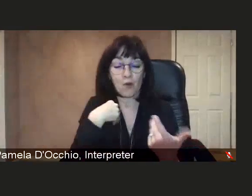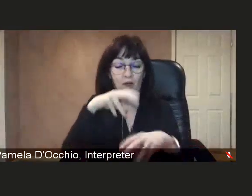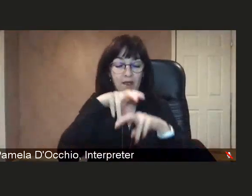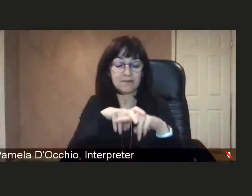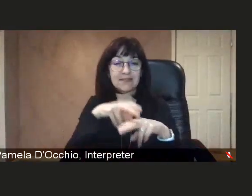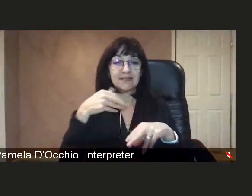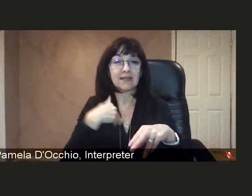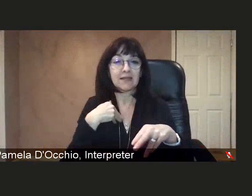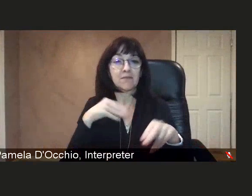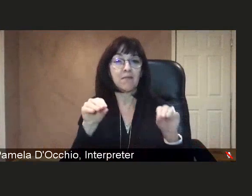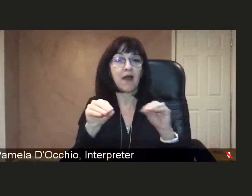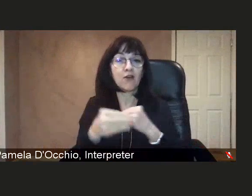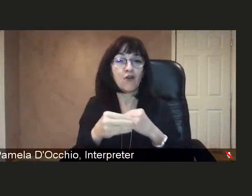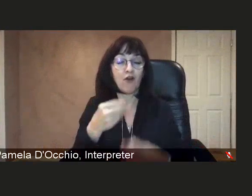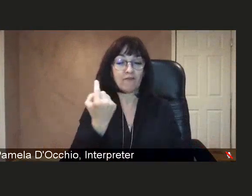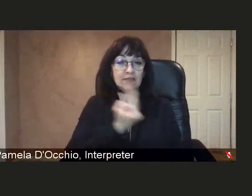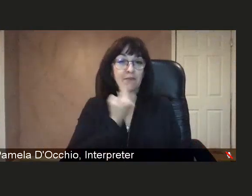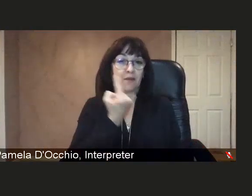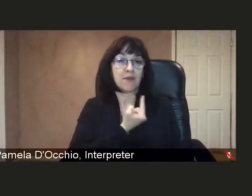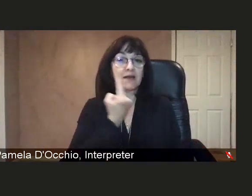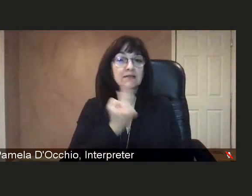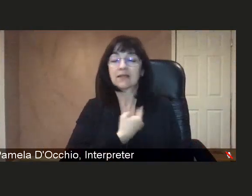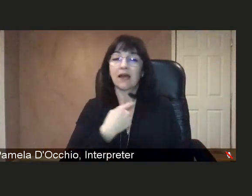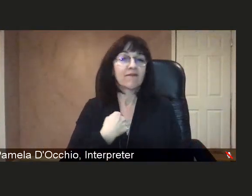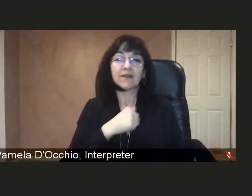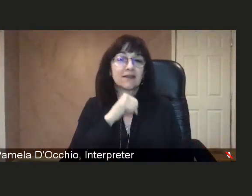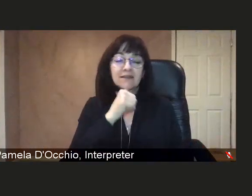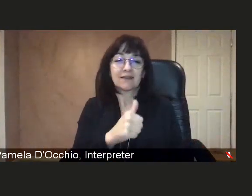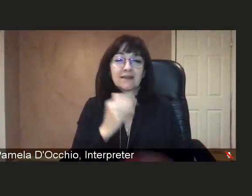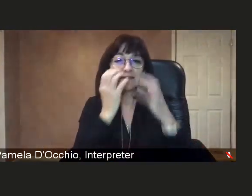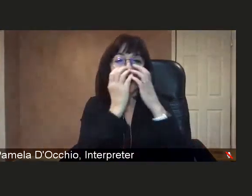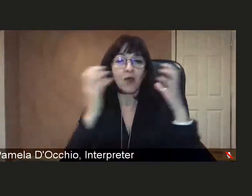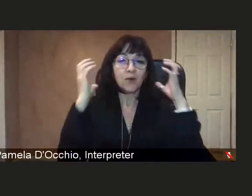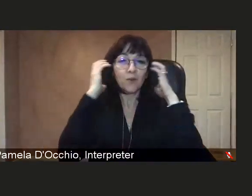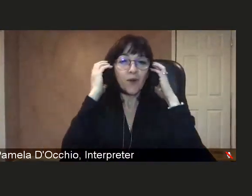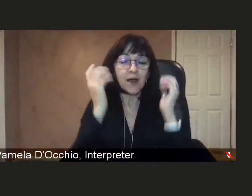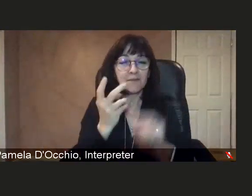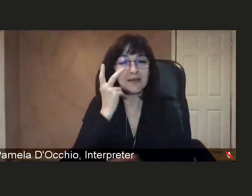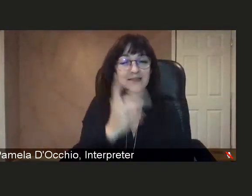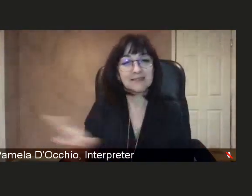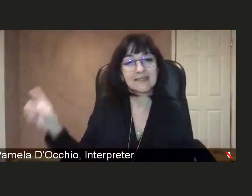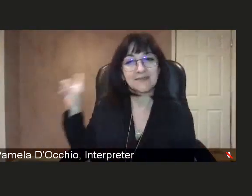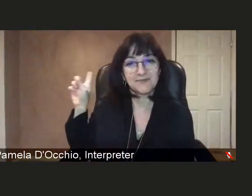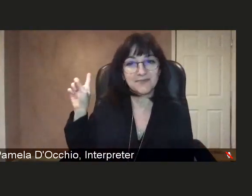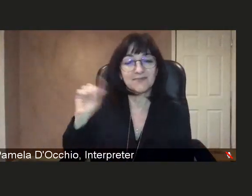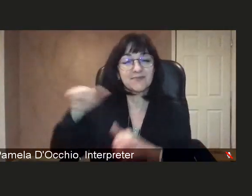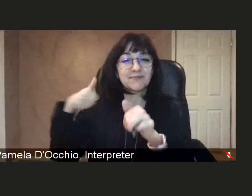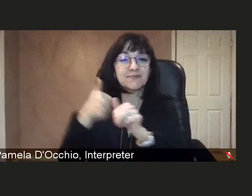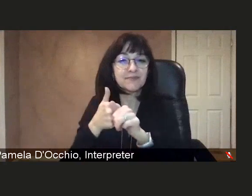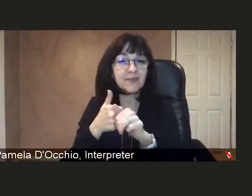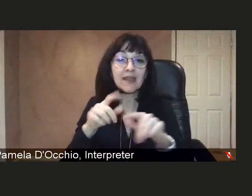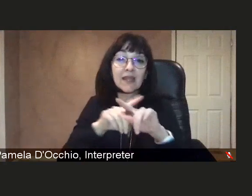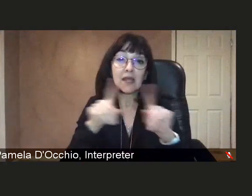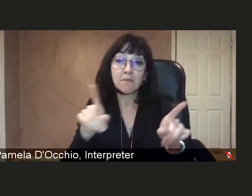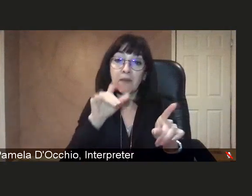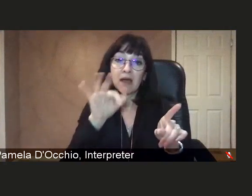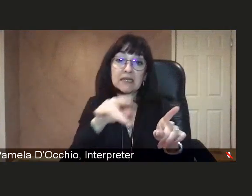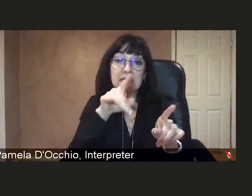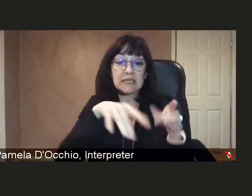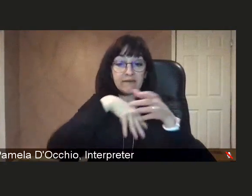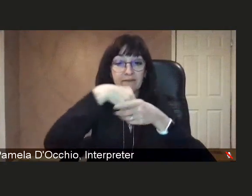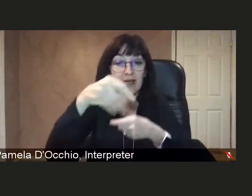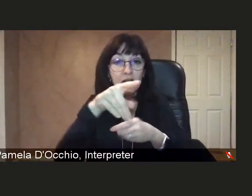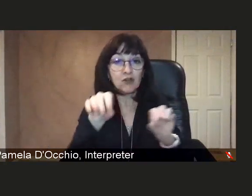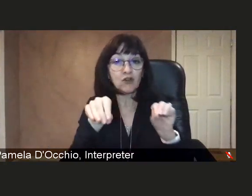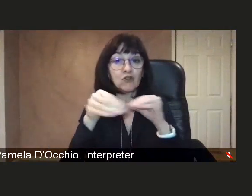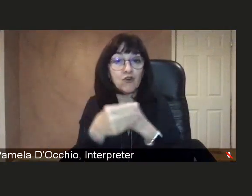currently wearing my mask, but as Dr. Tam and Rick had said, please, if you're in an area where you're not